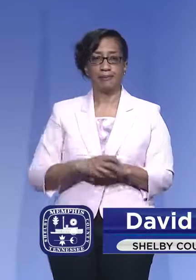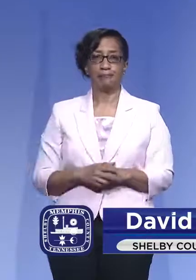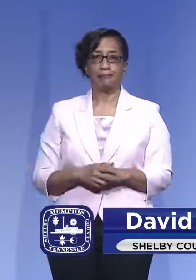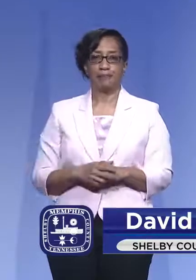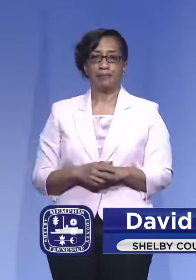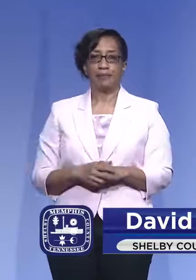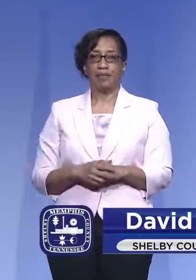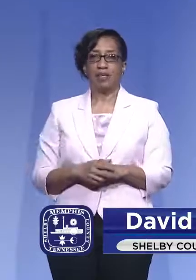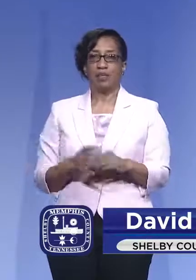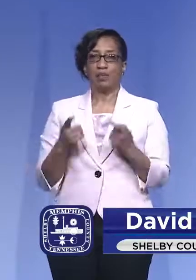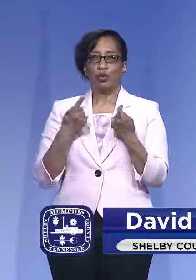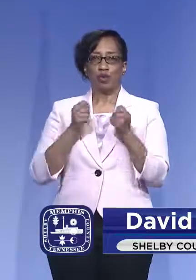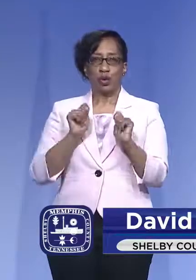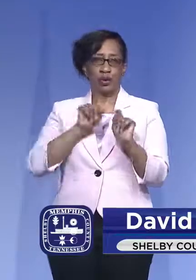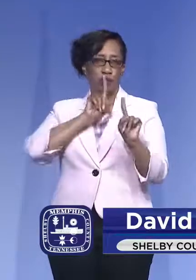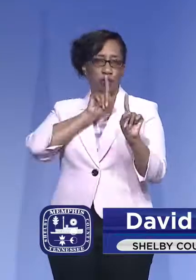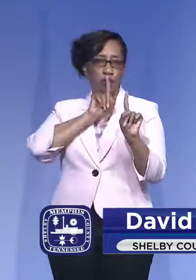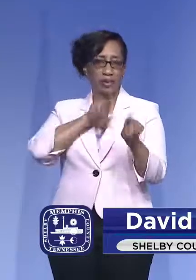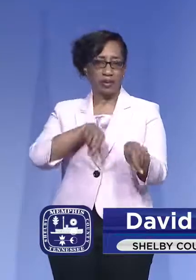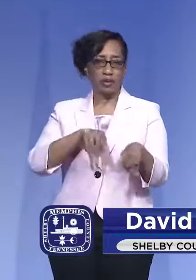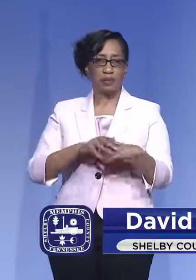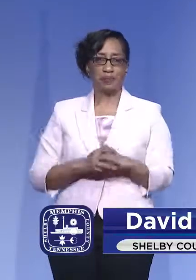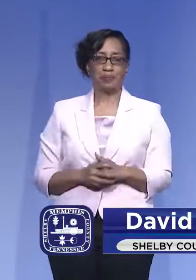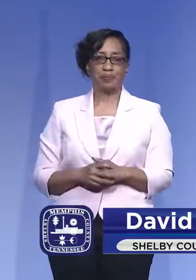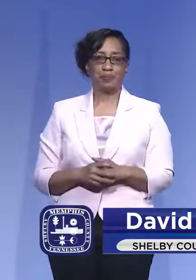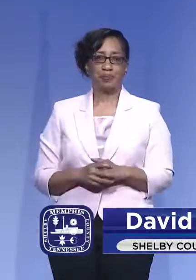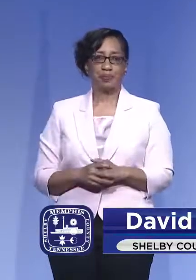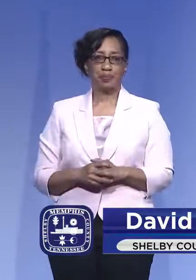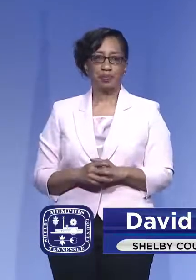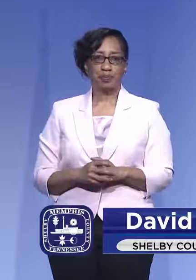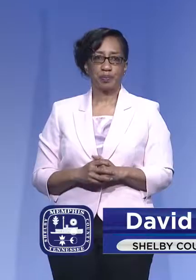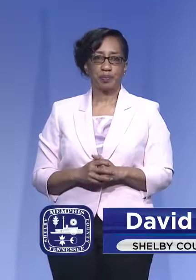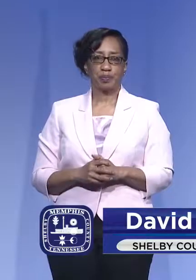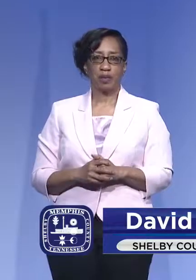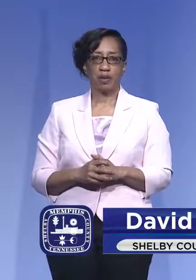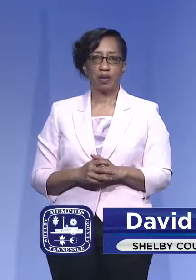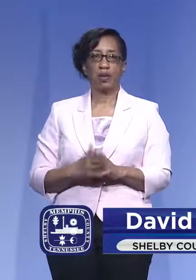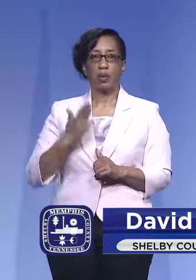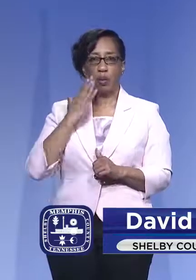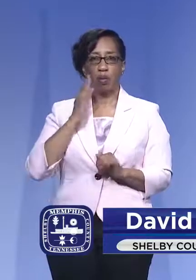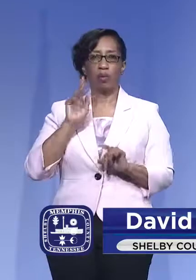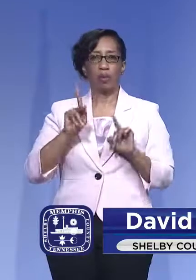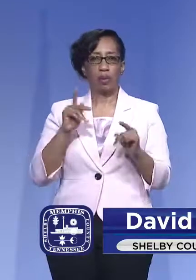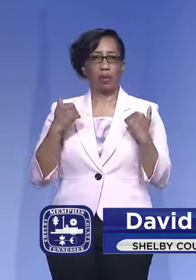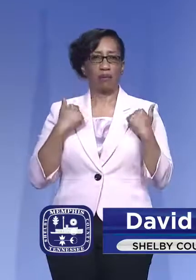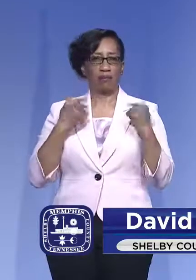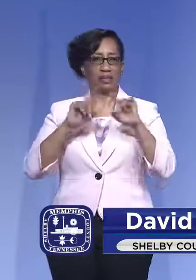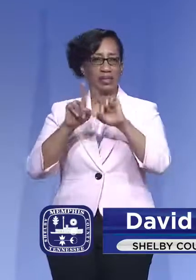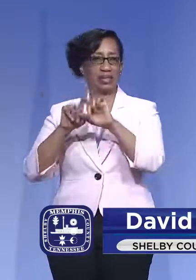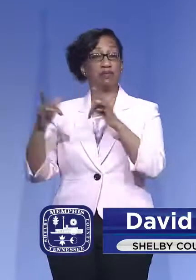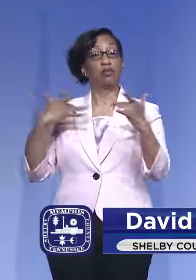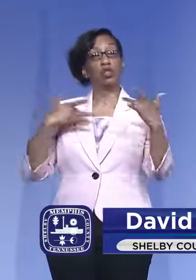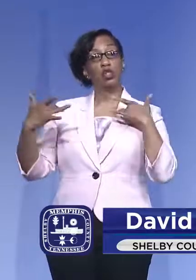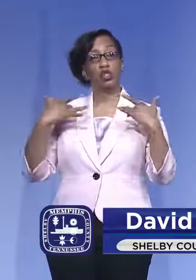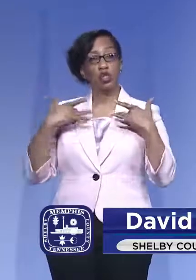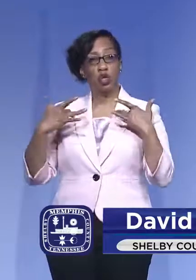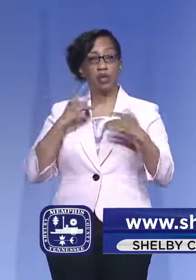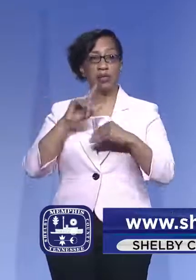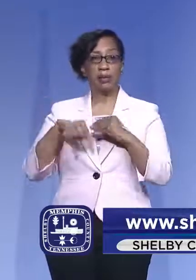to address the variety of concerns that people have had about